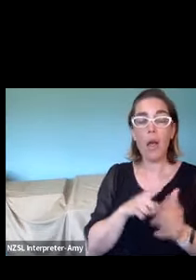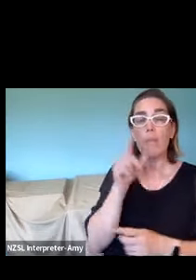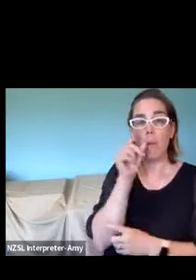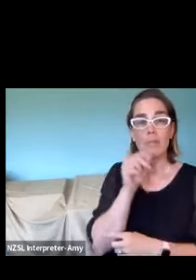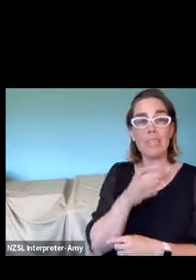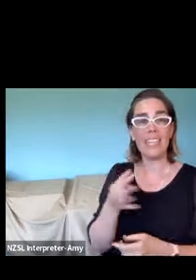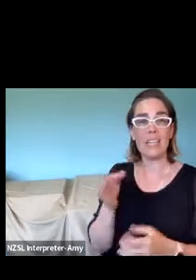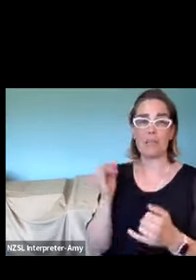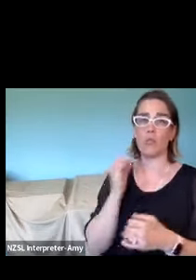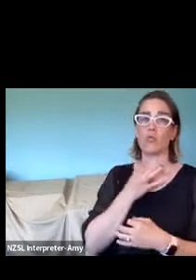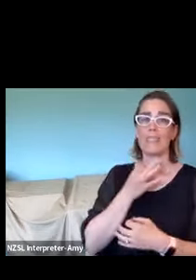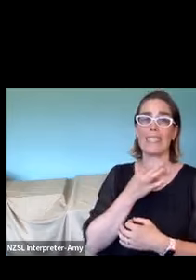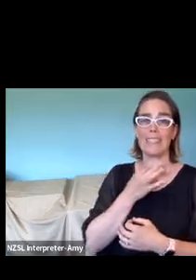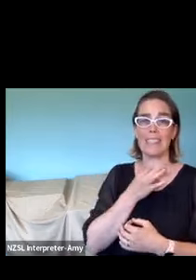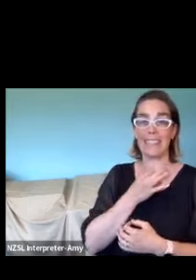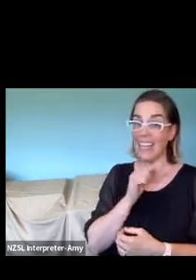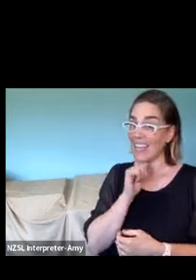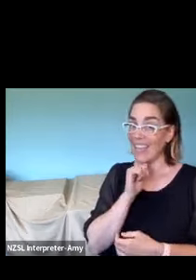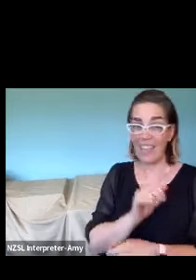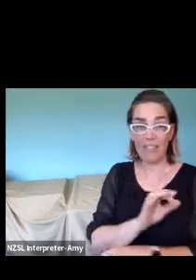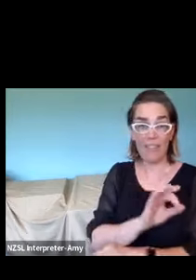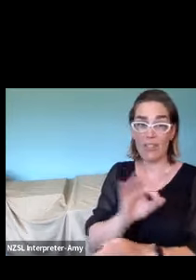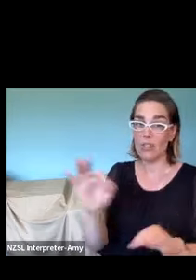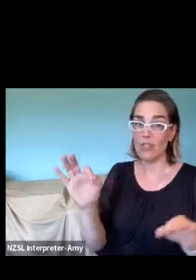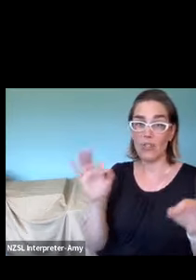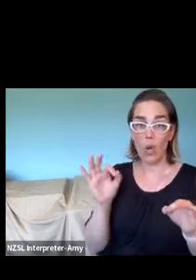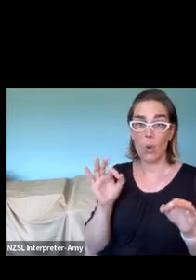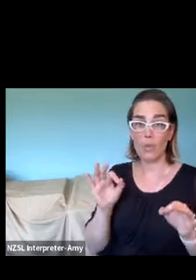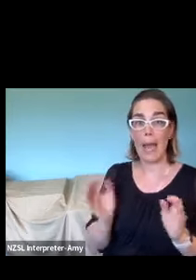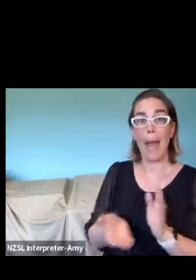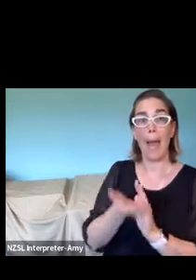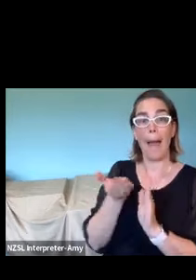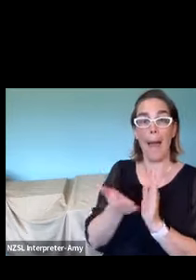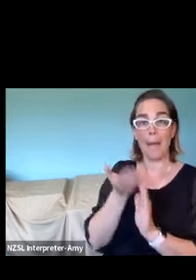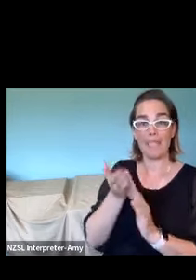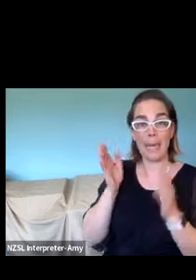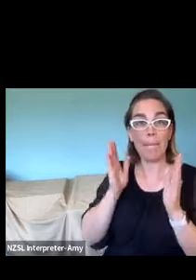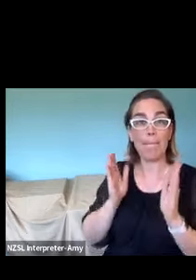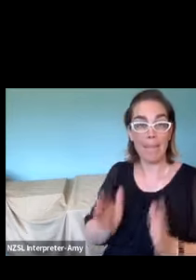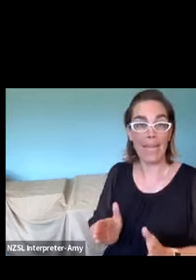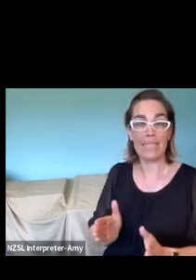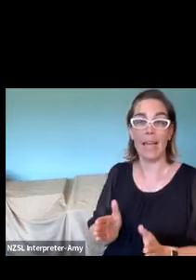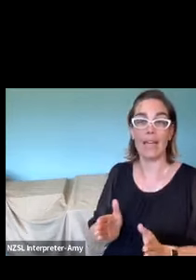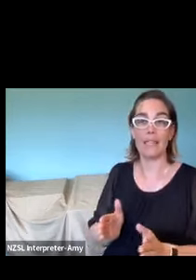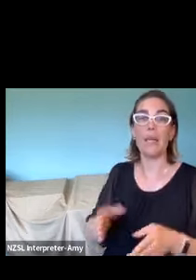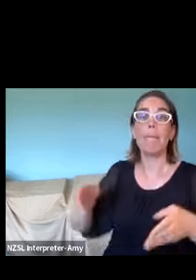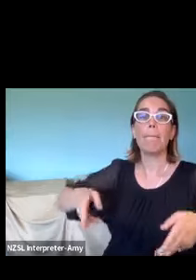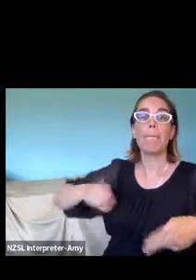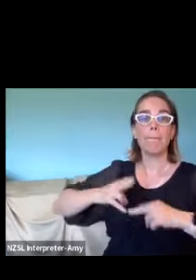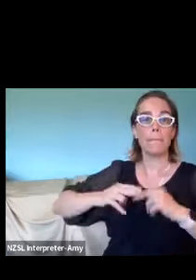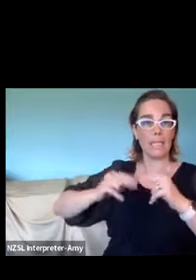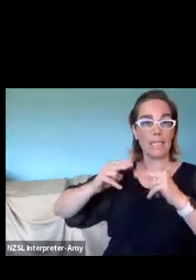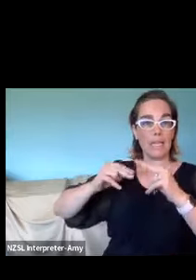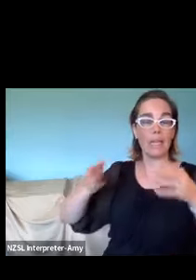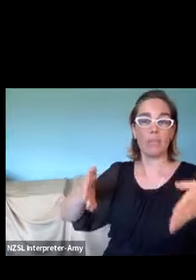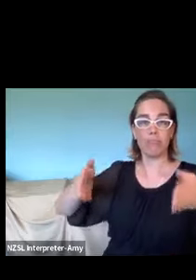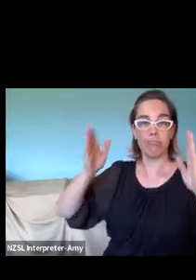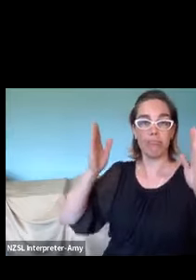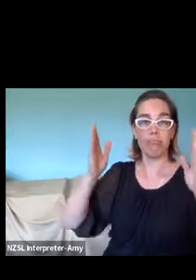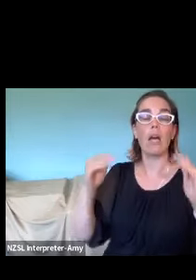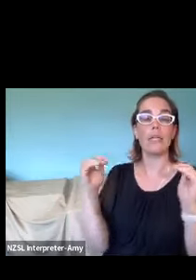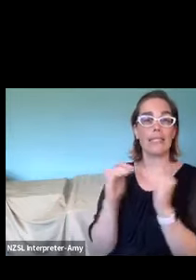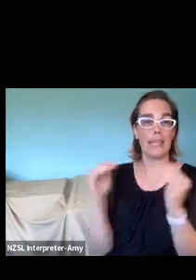becoming so unless we mandate building standards and legislation, which would see all new and retrofitted housing